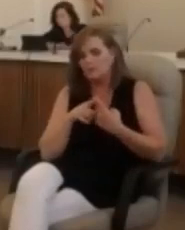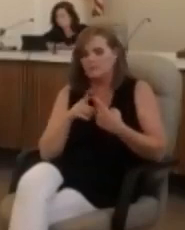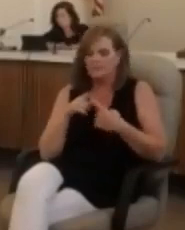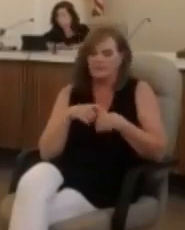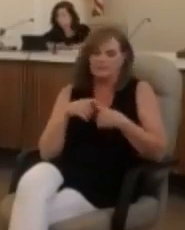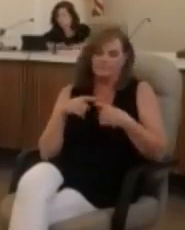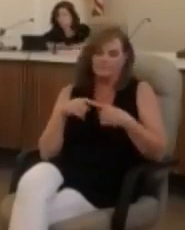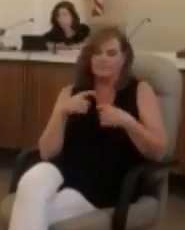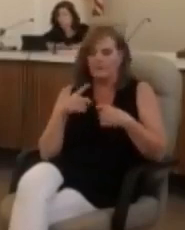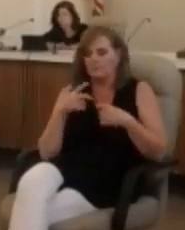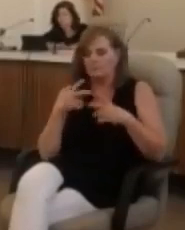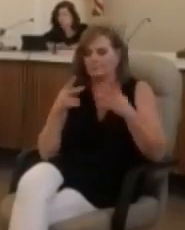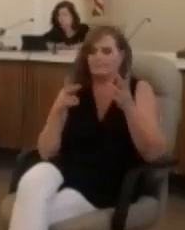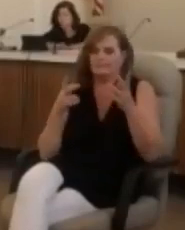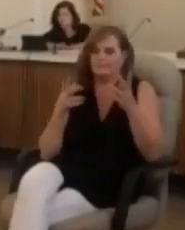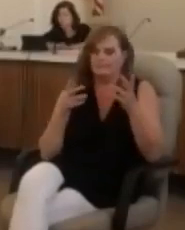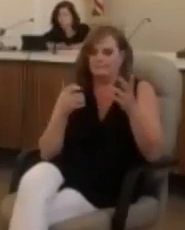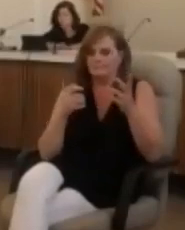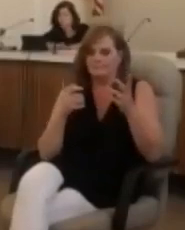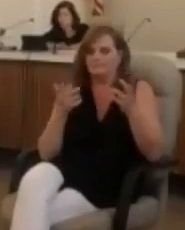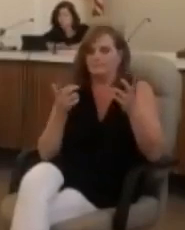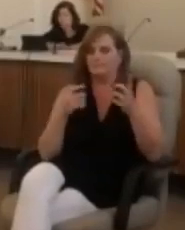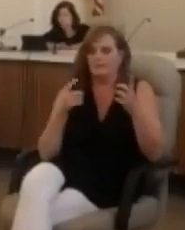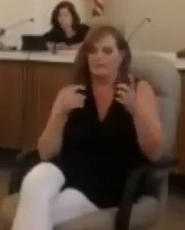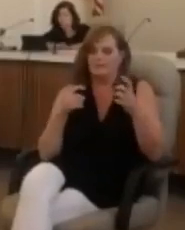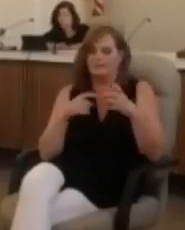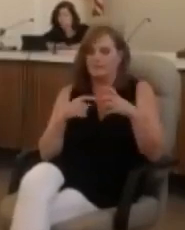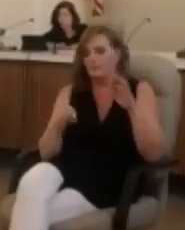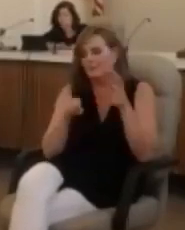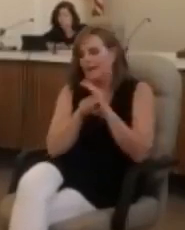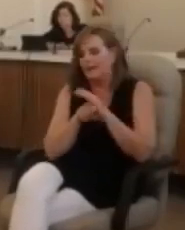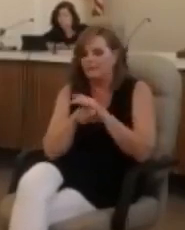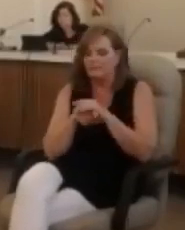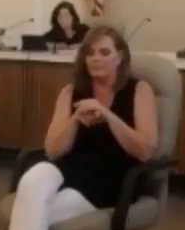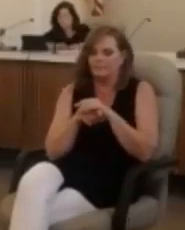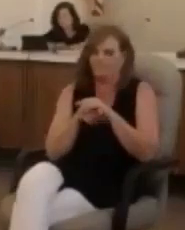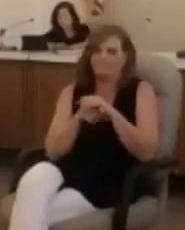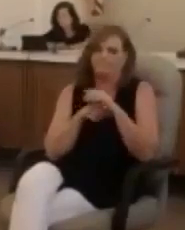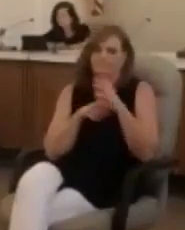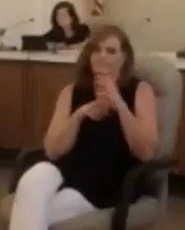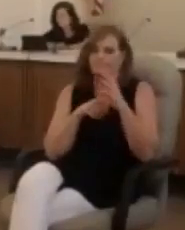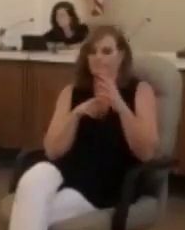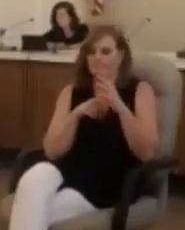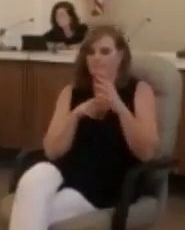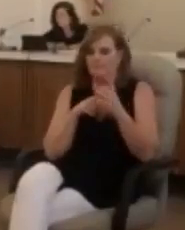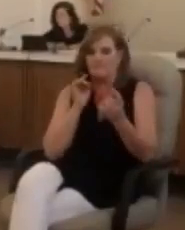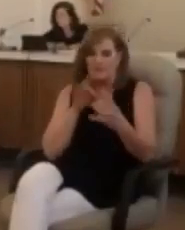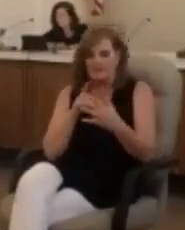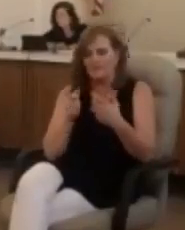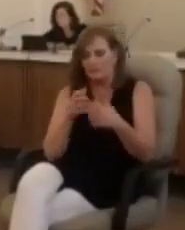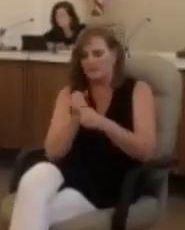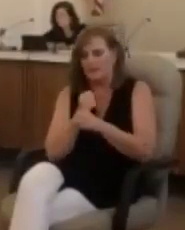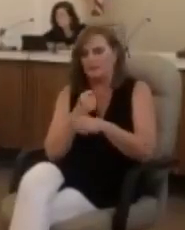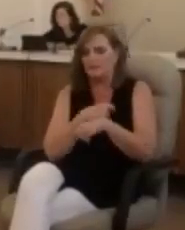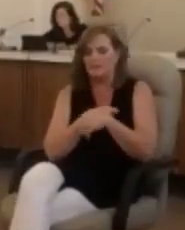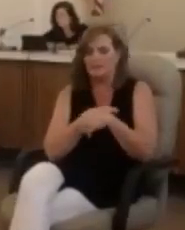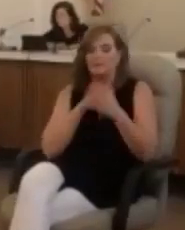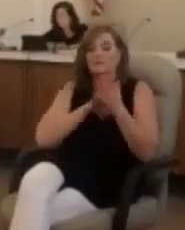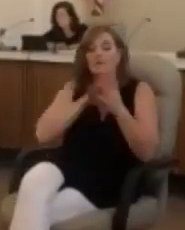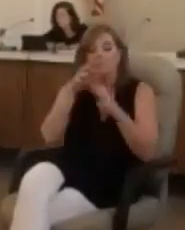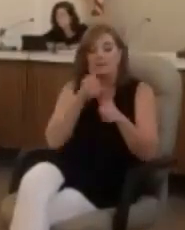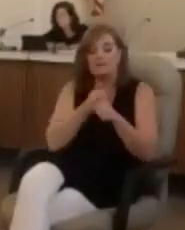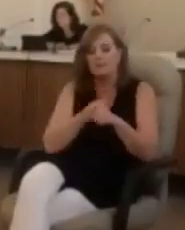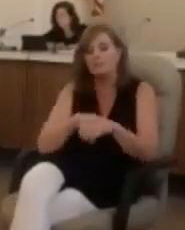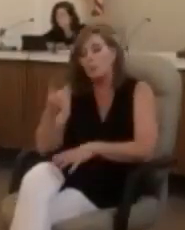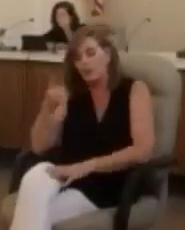controversial nature of the whole development as a whole. But the one thing that I